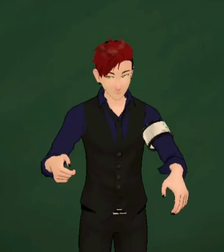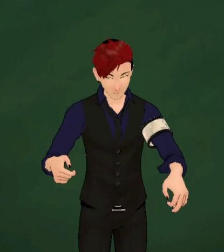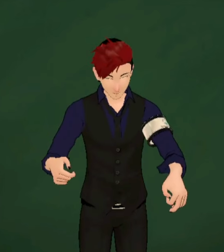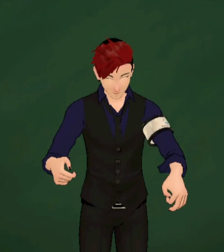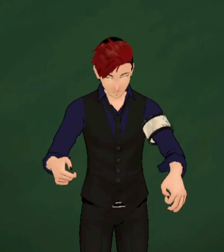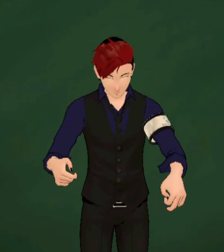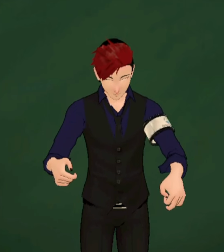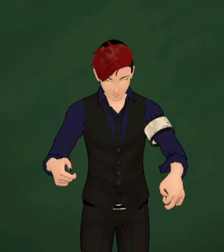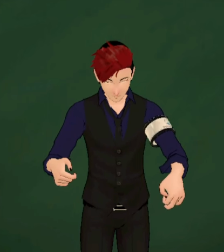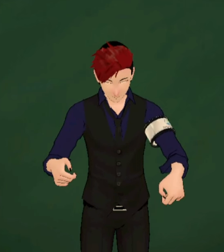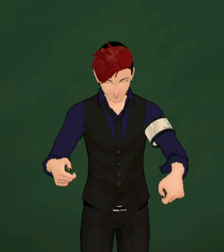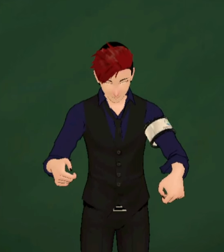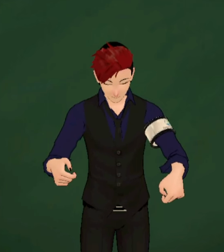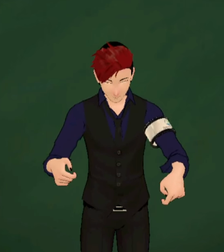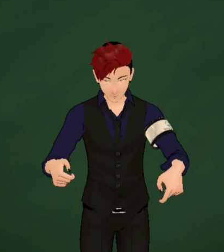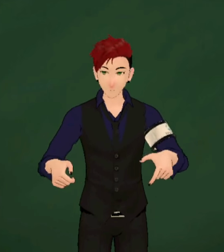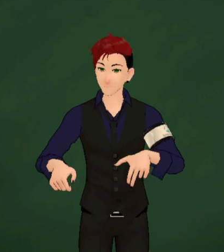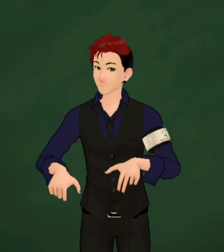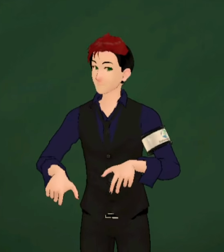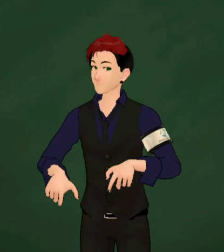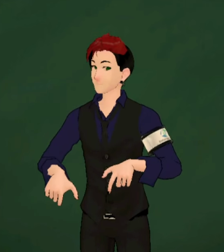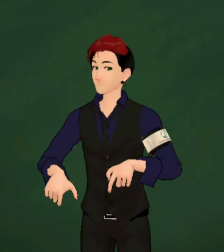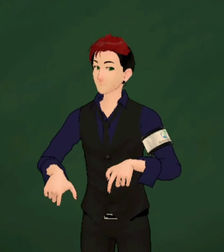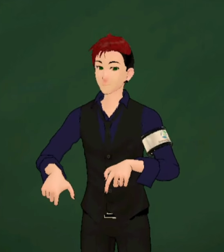Next word. Oh, my hands. Oh, shit.